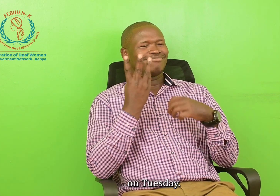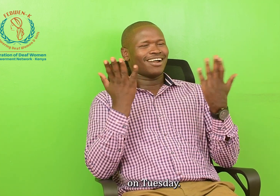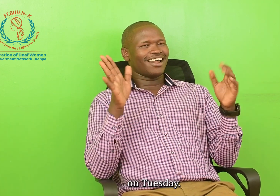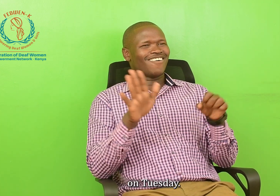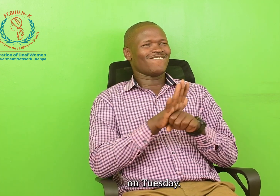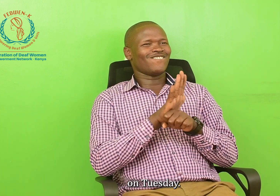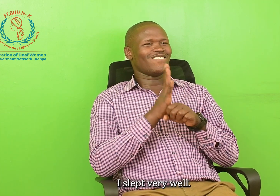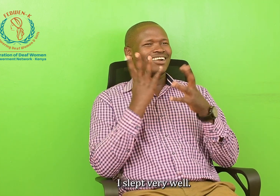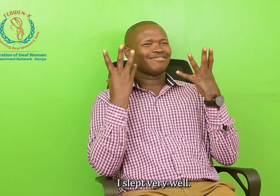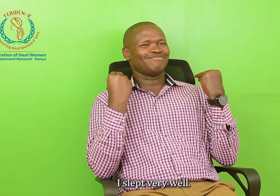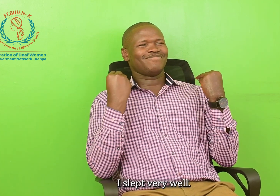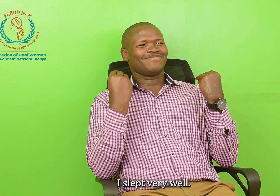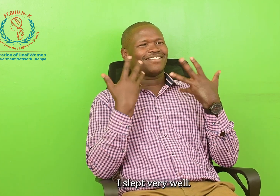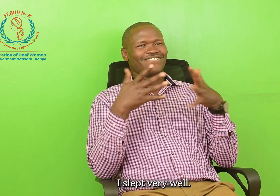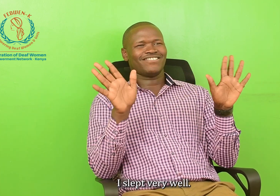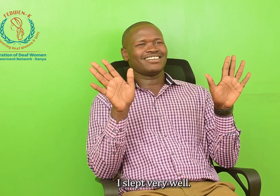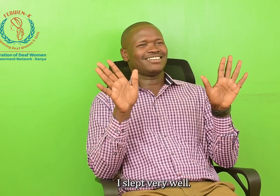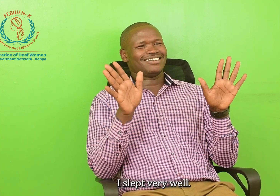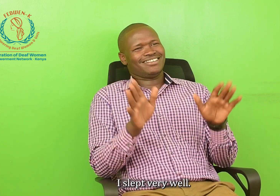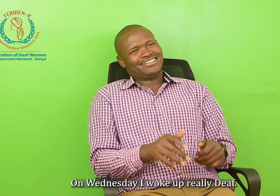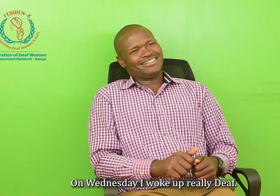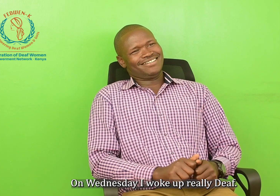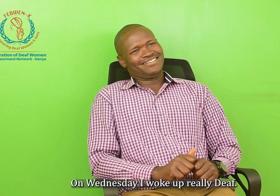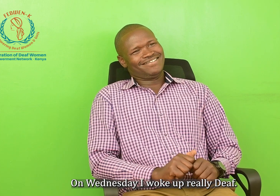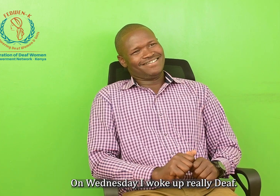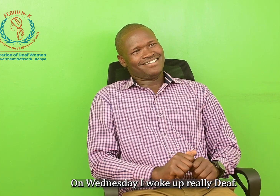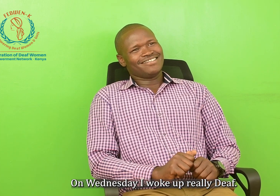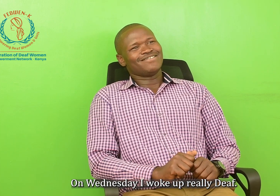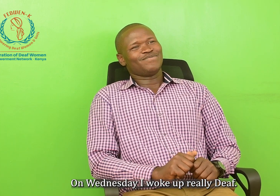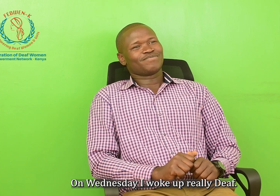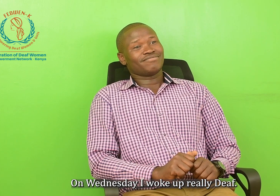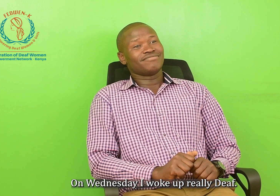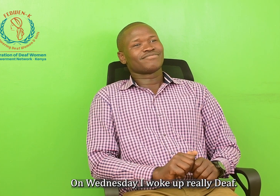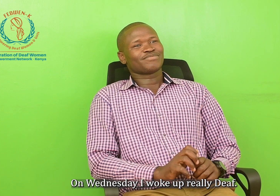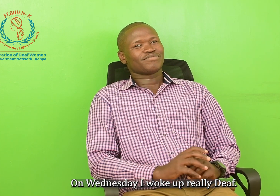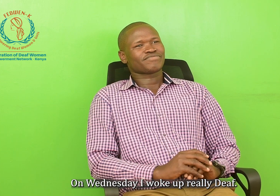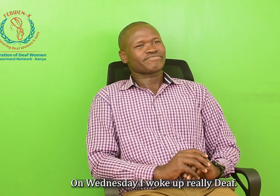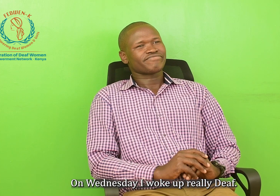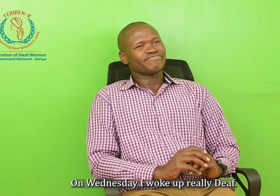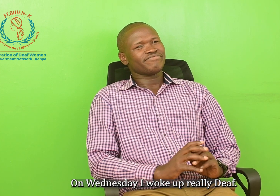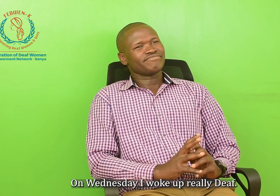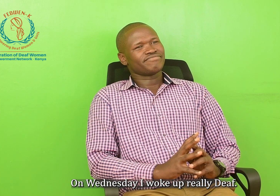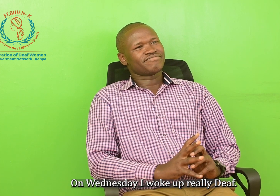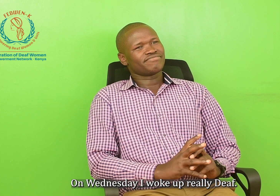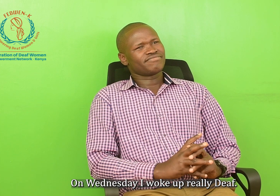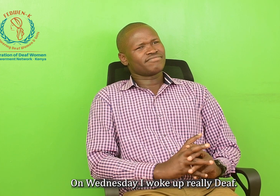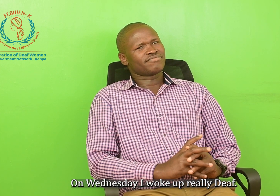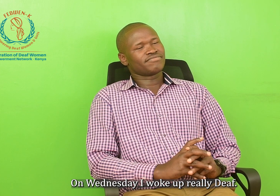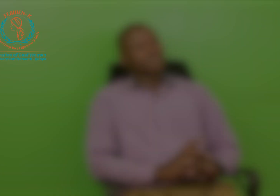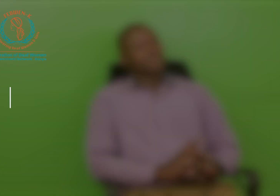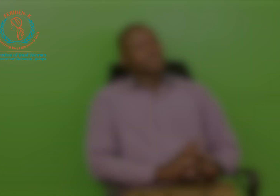on Tuesday I slept very well. On Wednesday I woke up really deaf.